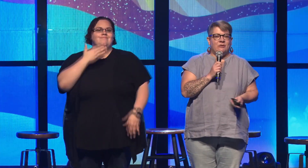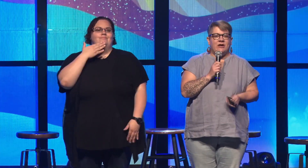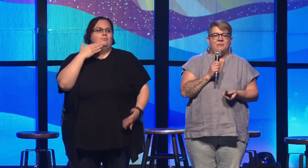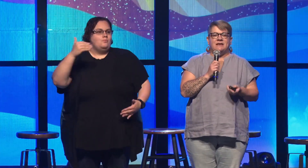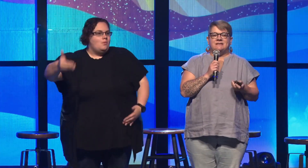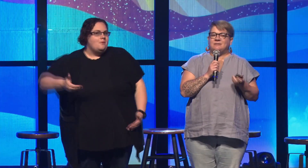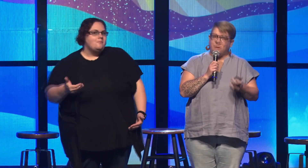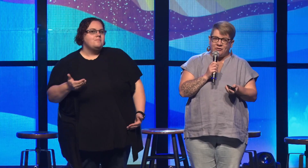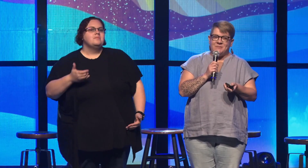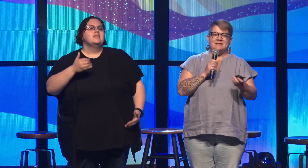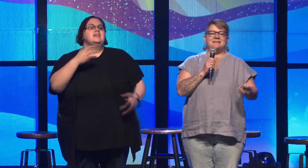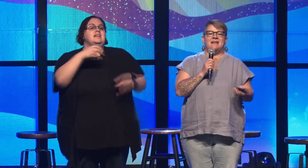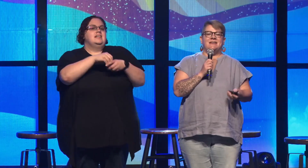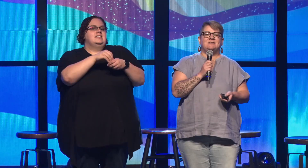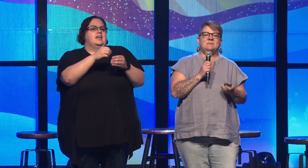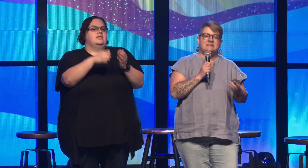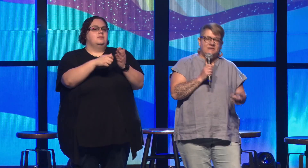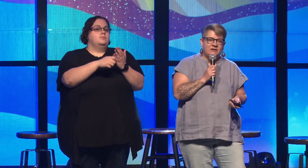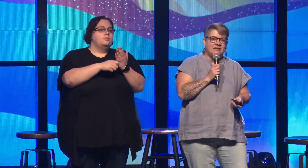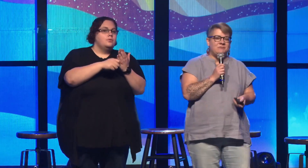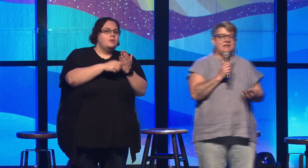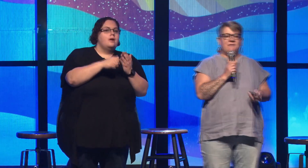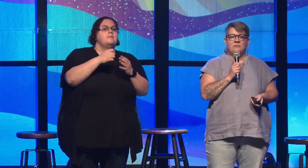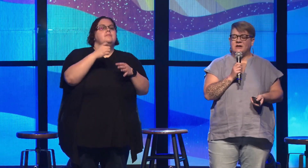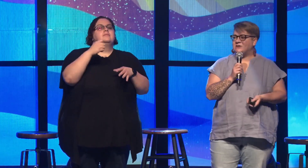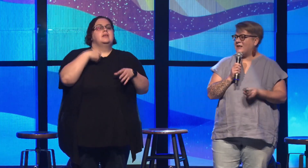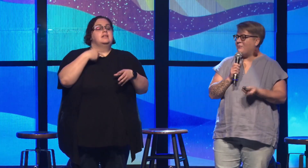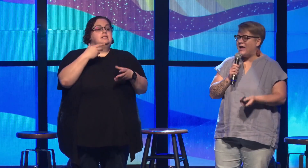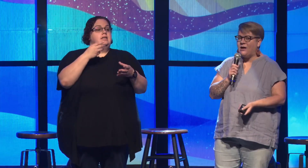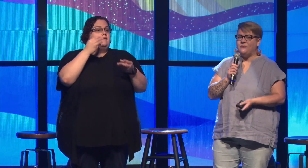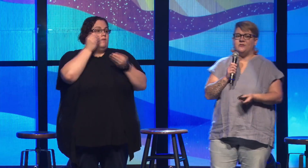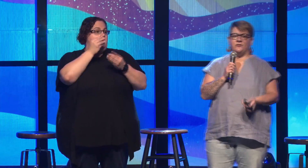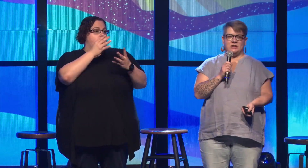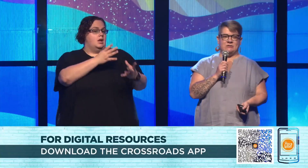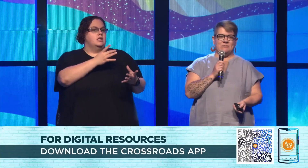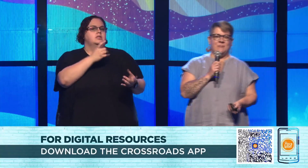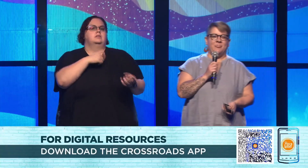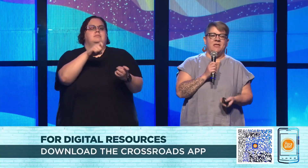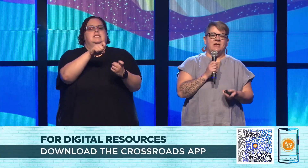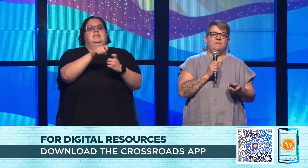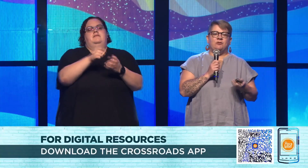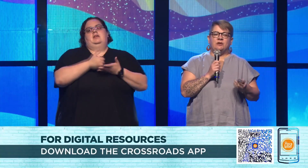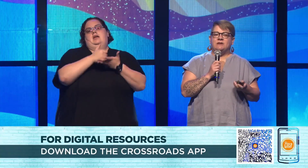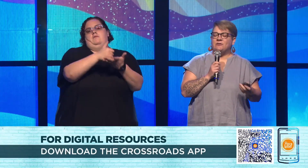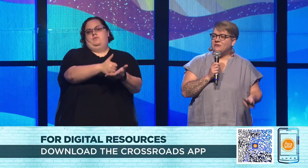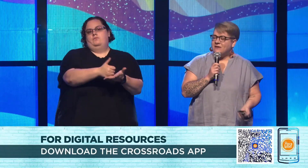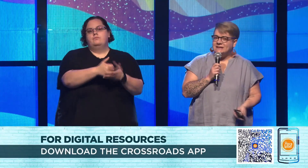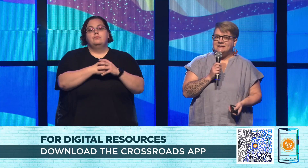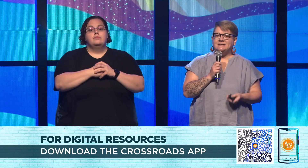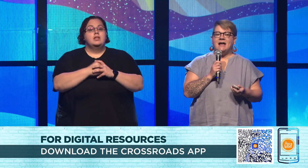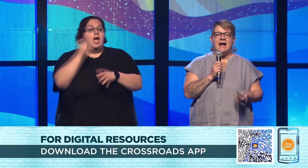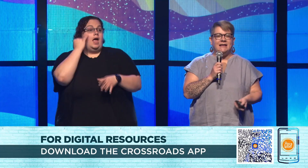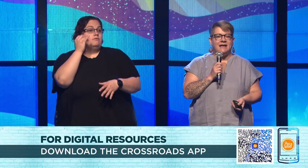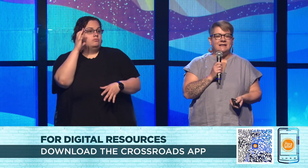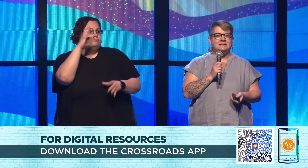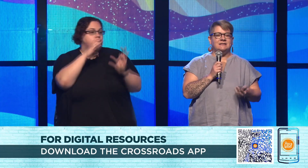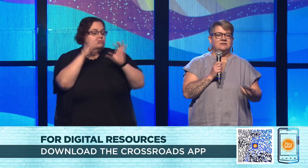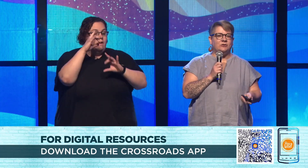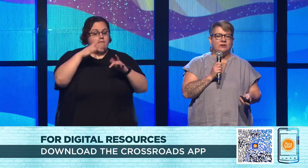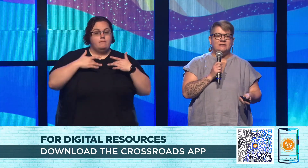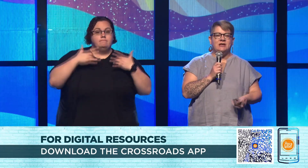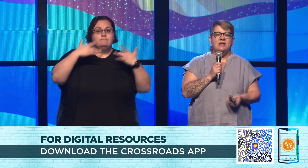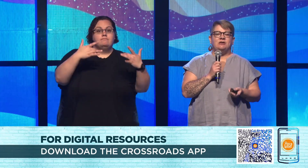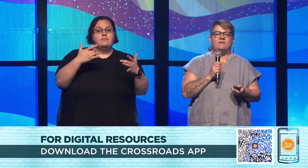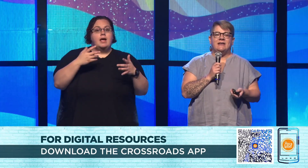The program is designed specifically with information that will be helpful for you. If you're looking for events, highlights,